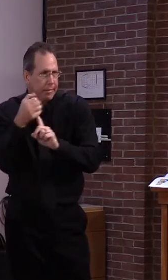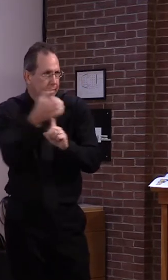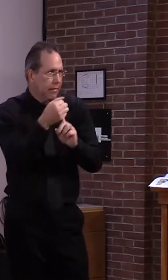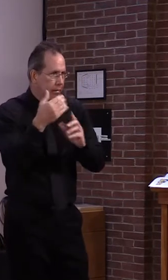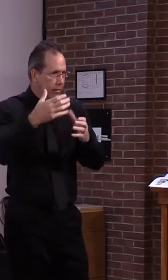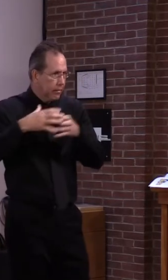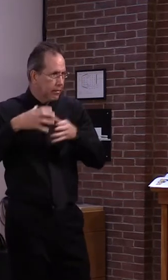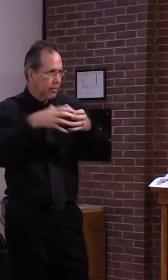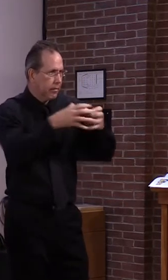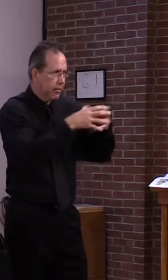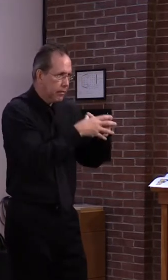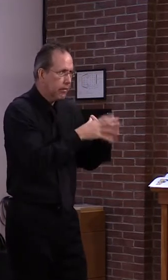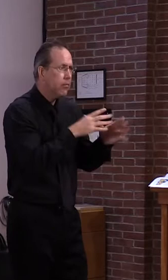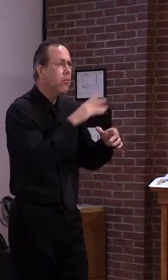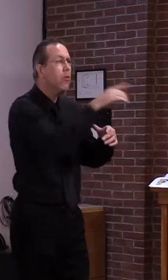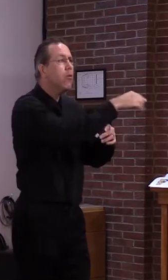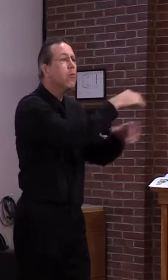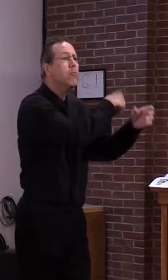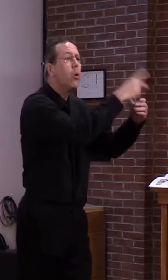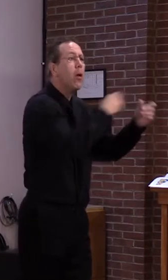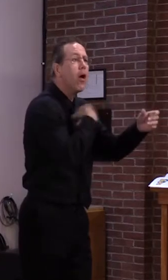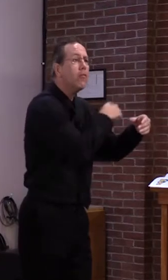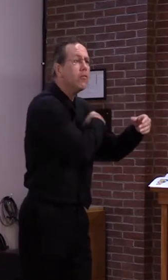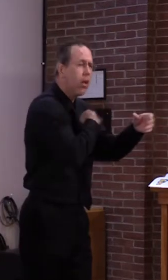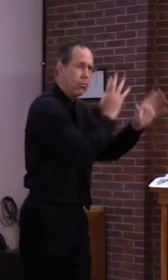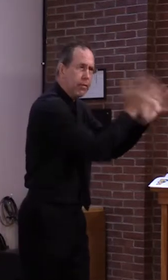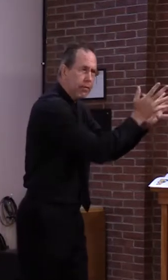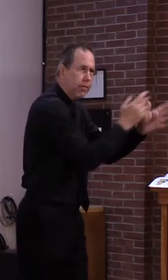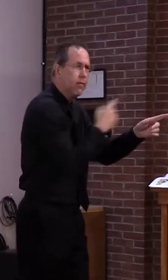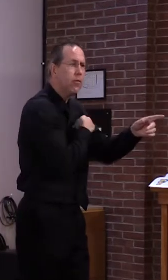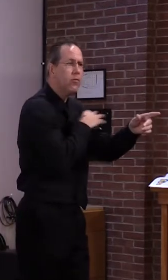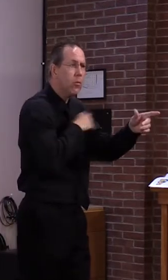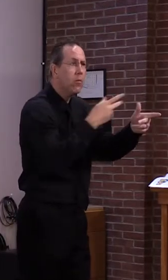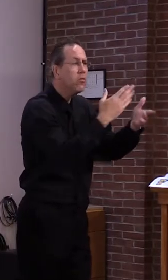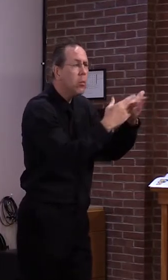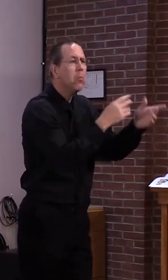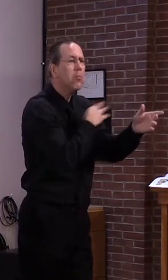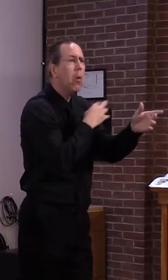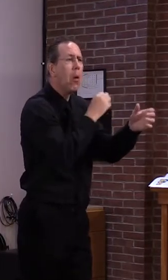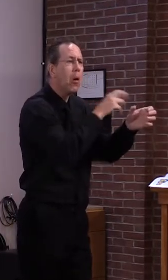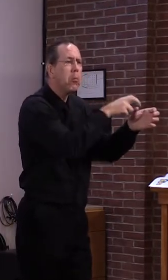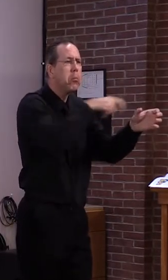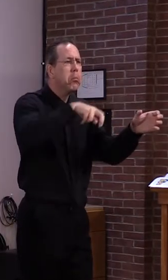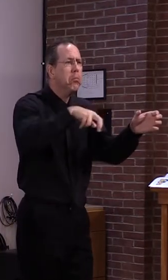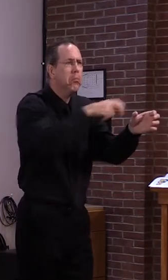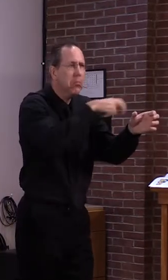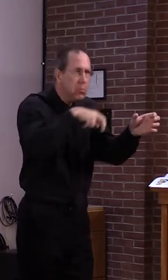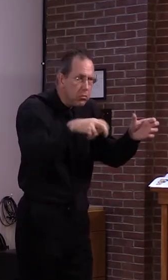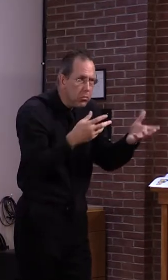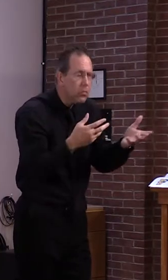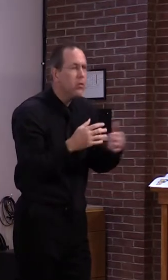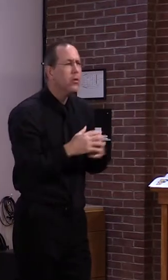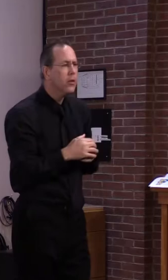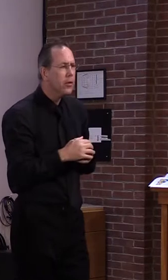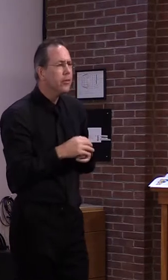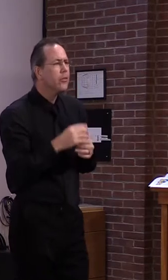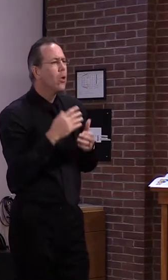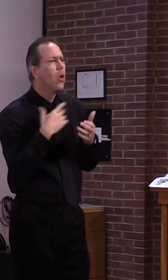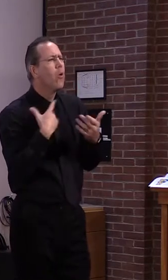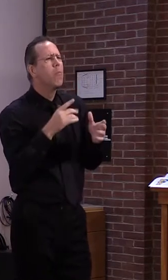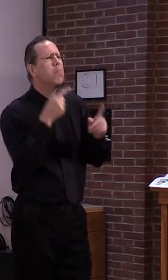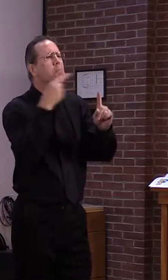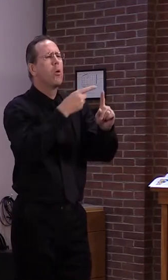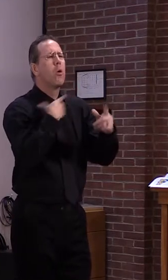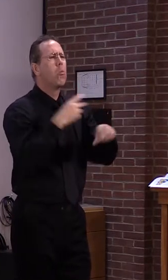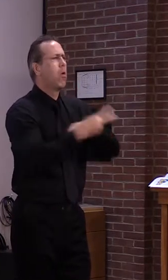on. What we have to guard against is making sure we don't poach from the existing system in